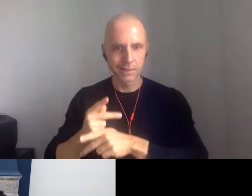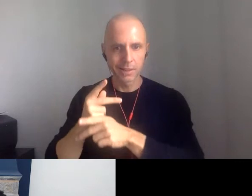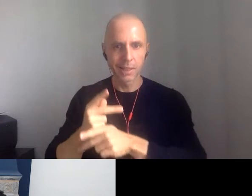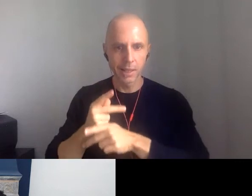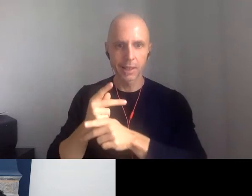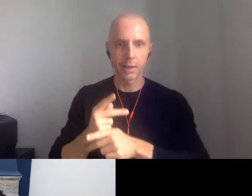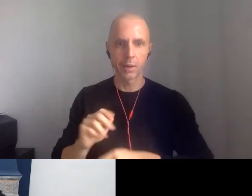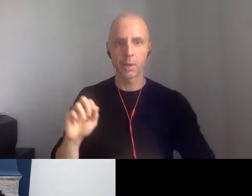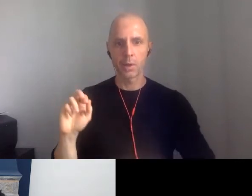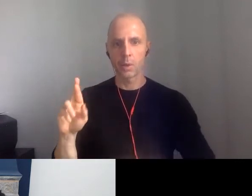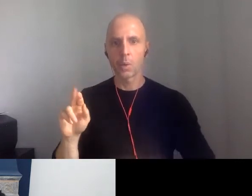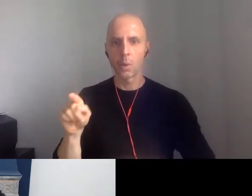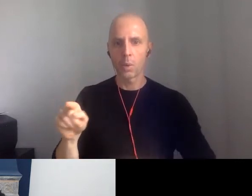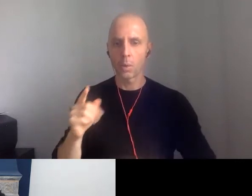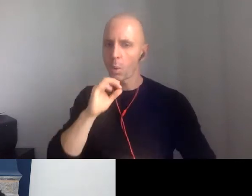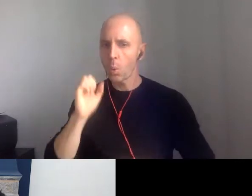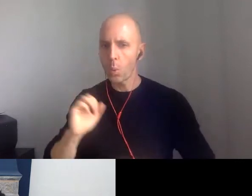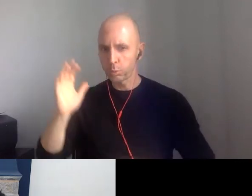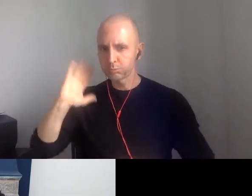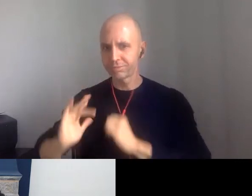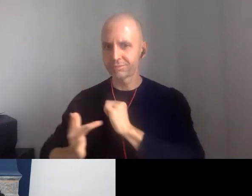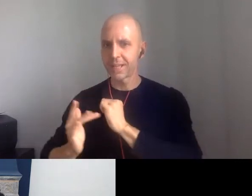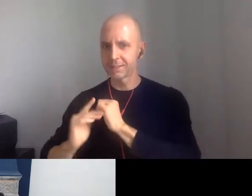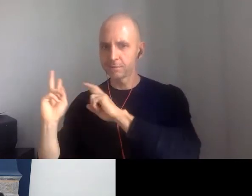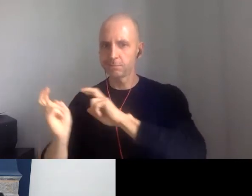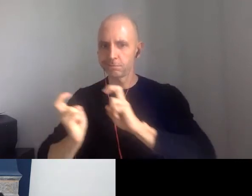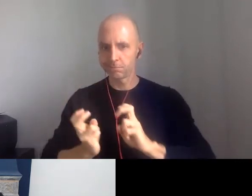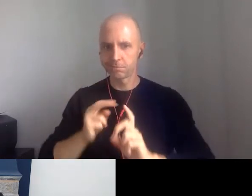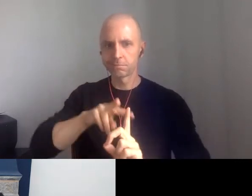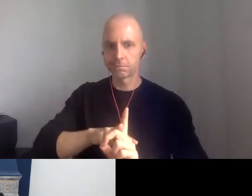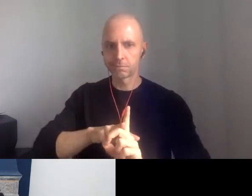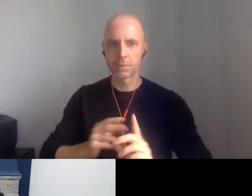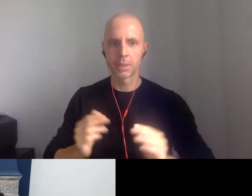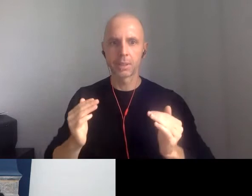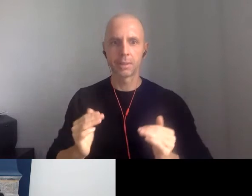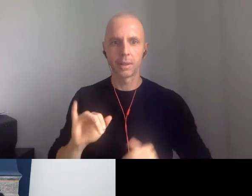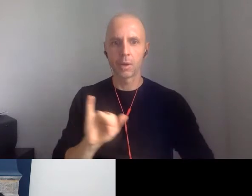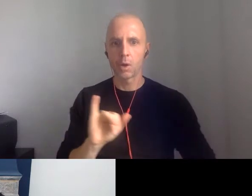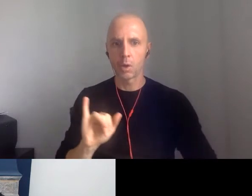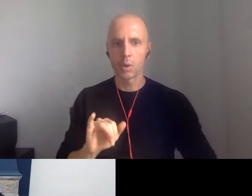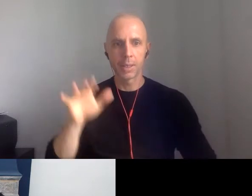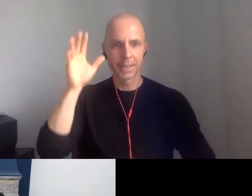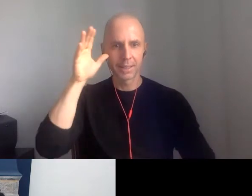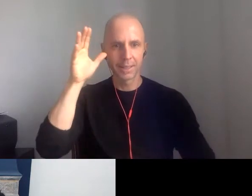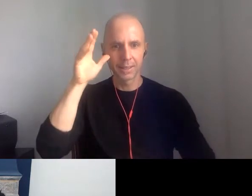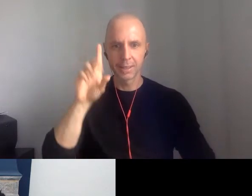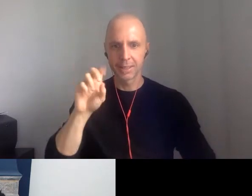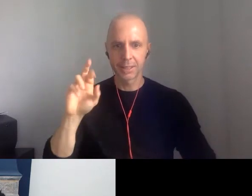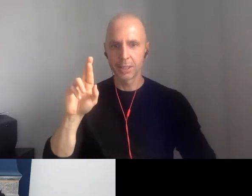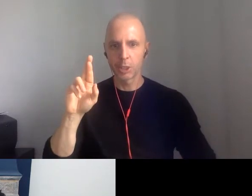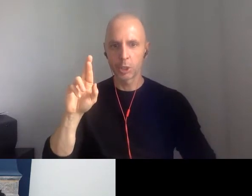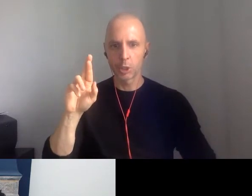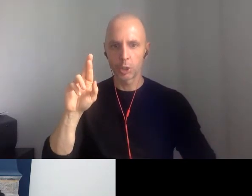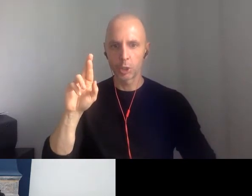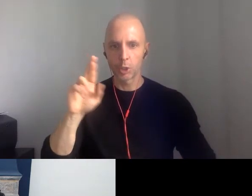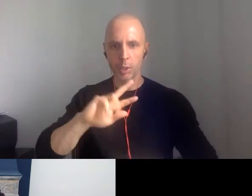coppicing. Deer park restoration. We've been using cattle and sheep, as well as the wild deer on the estate,